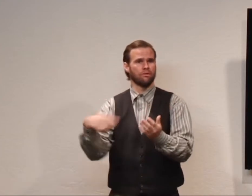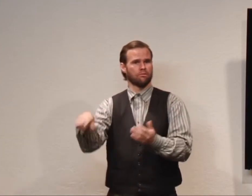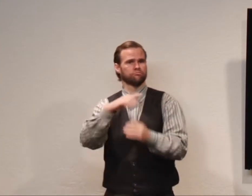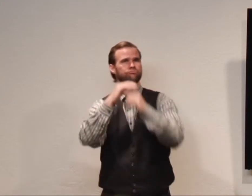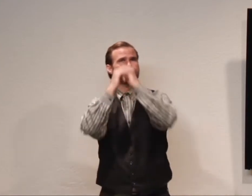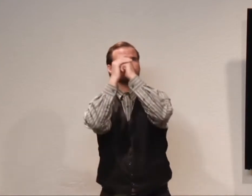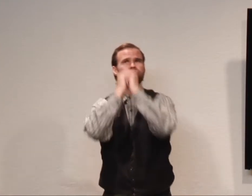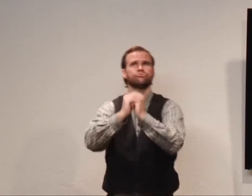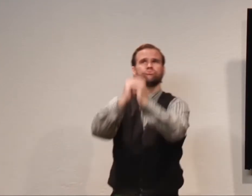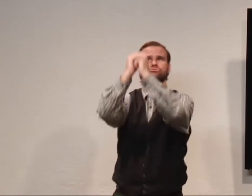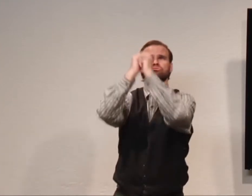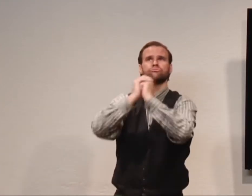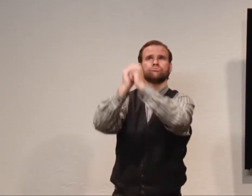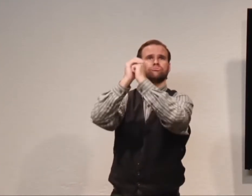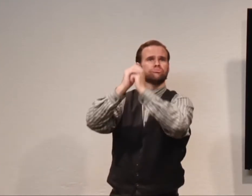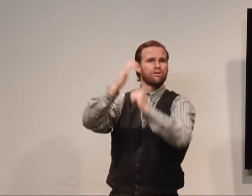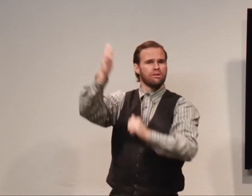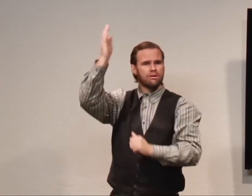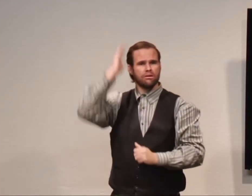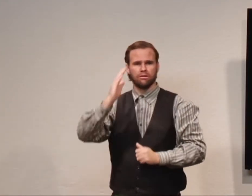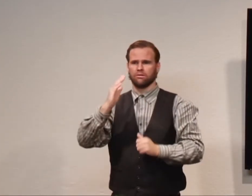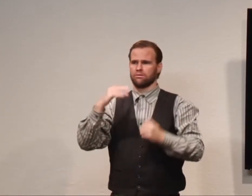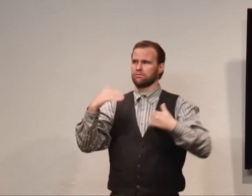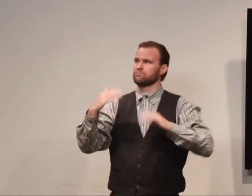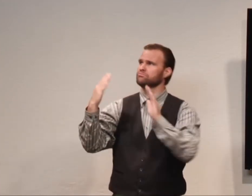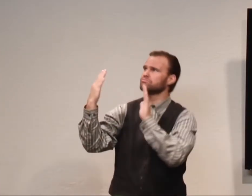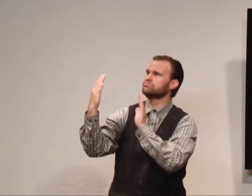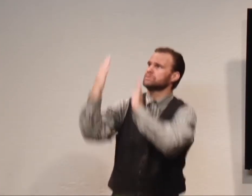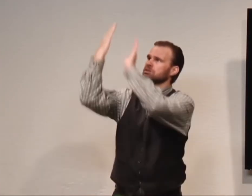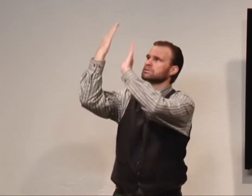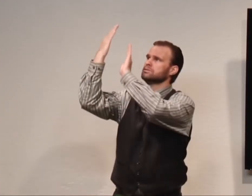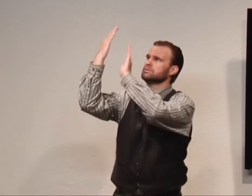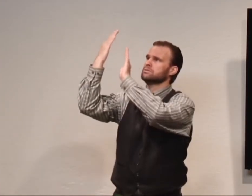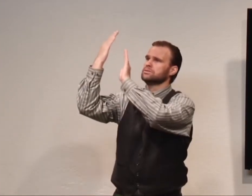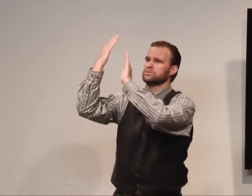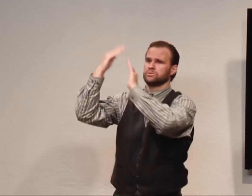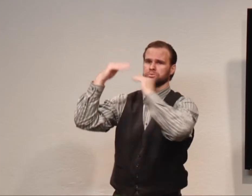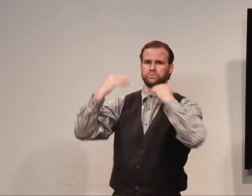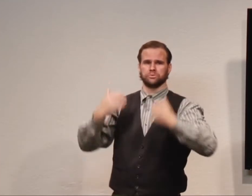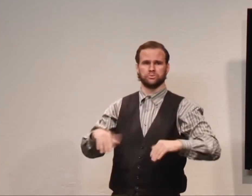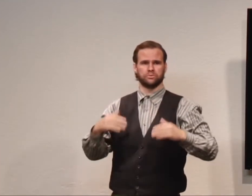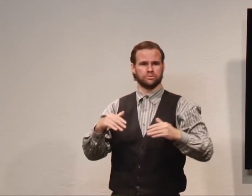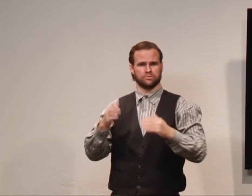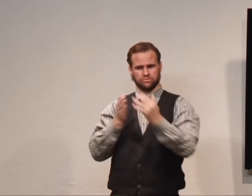believer, you are a priest of God. And so your responsibility is to worship God